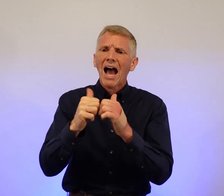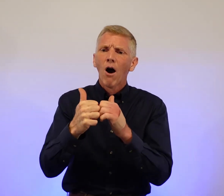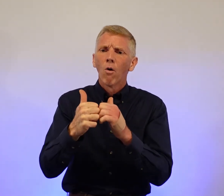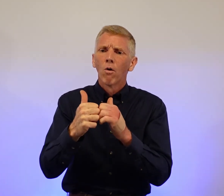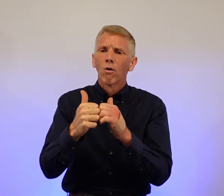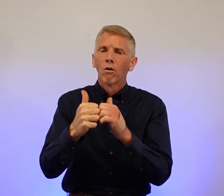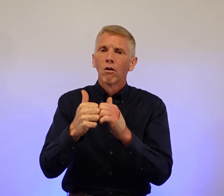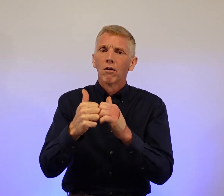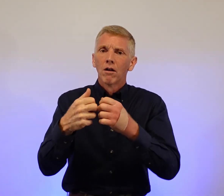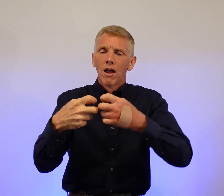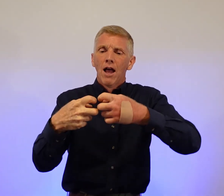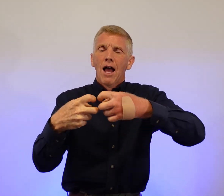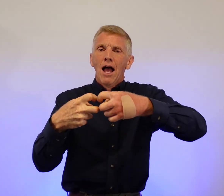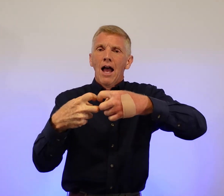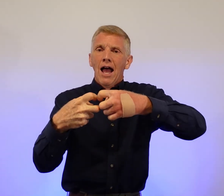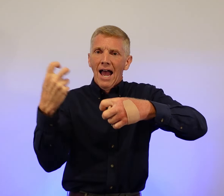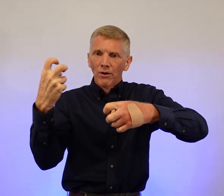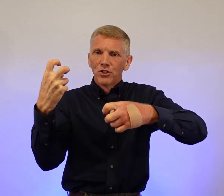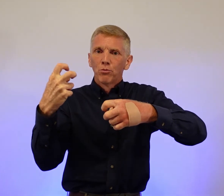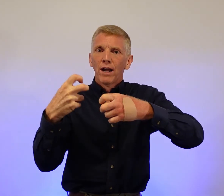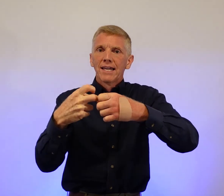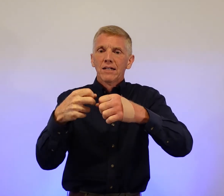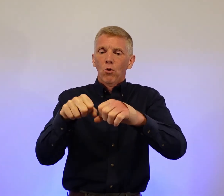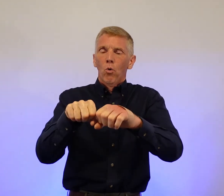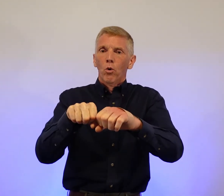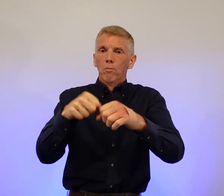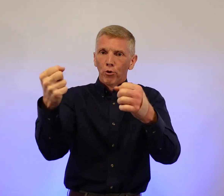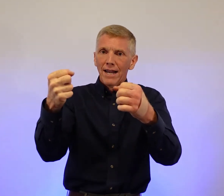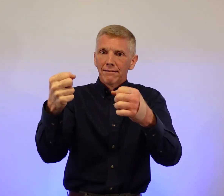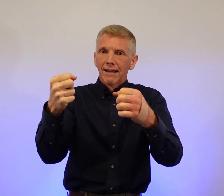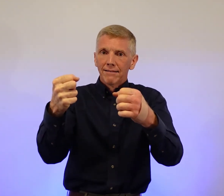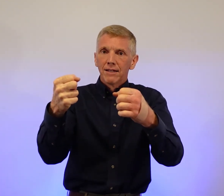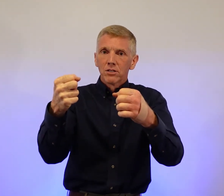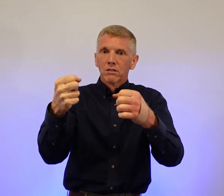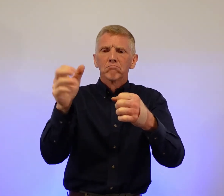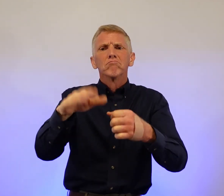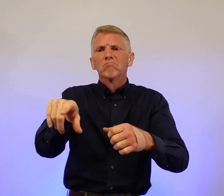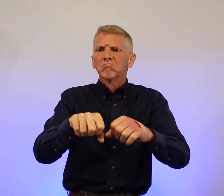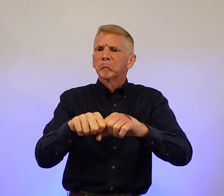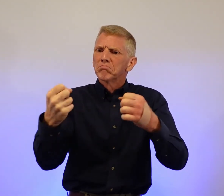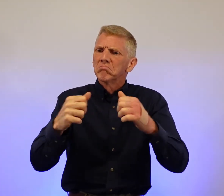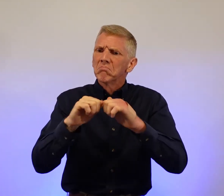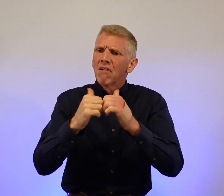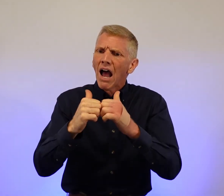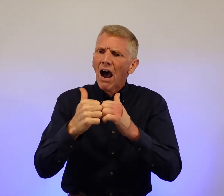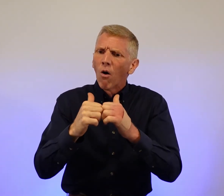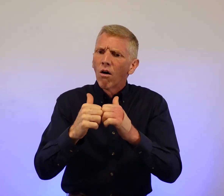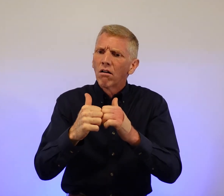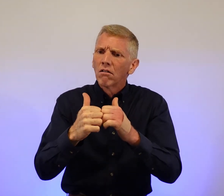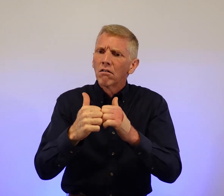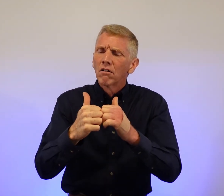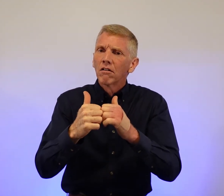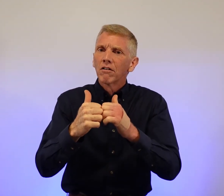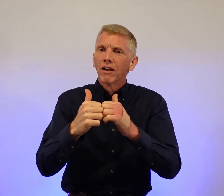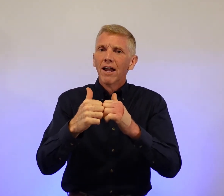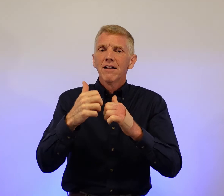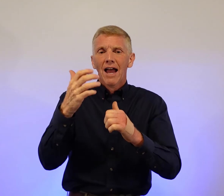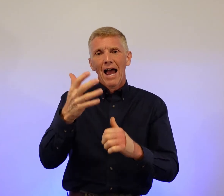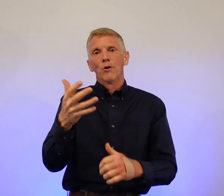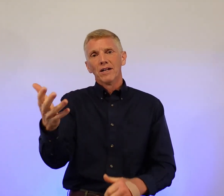how? How did you break it or break like this? How? Okay, how did it